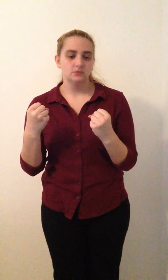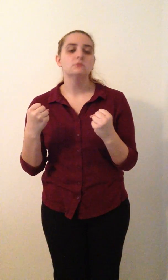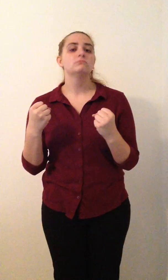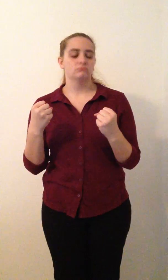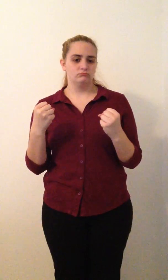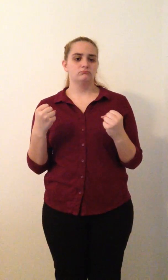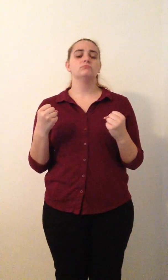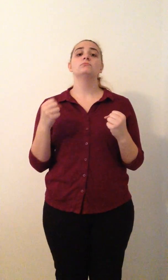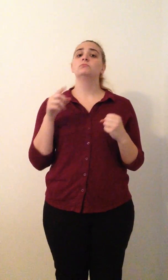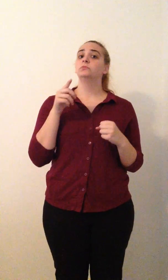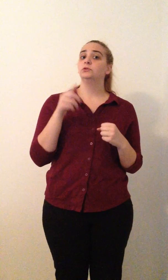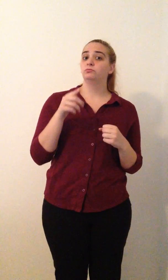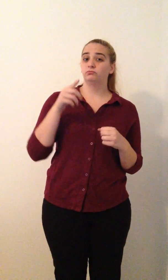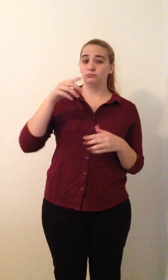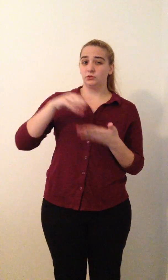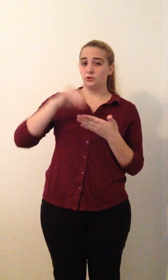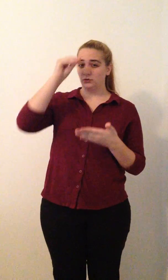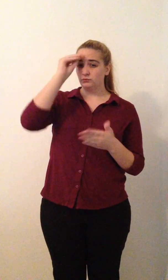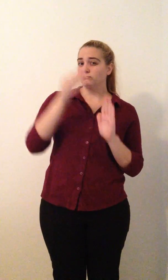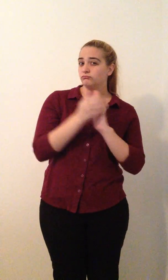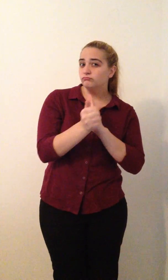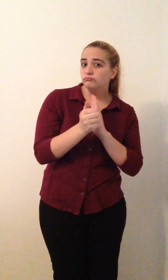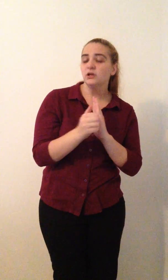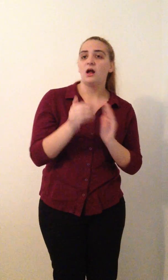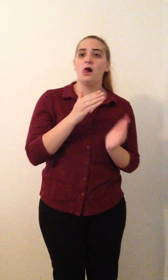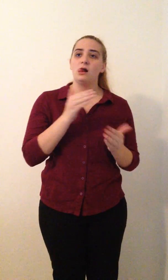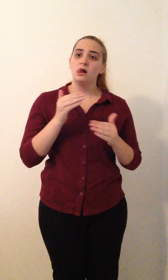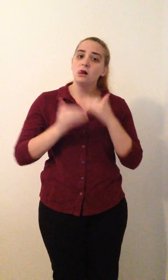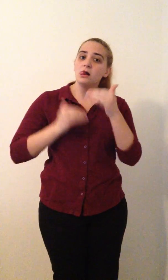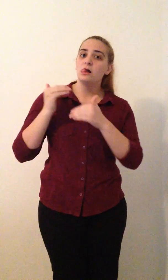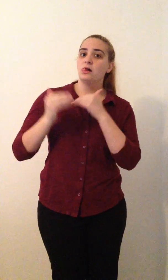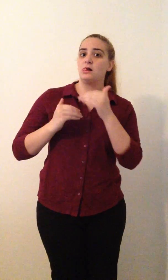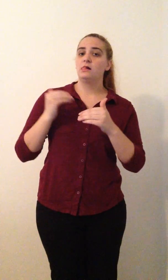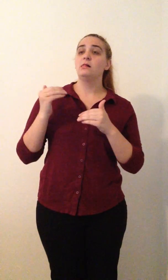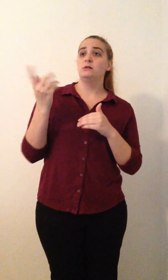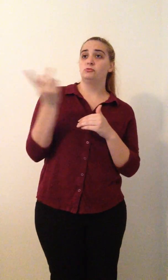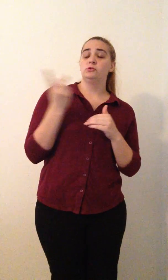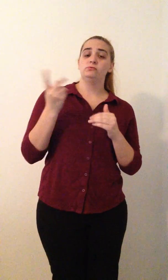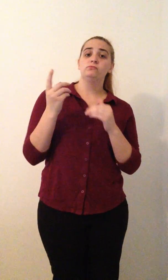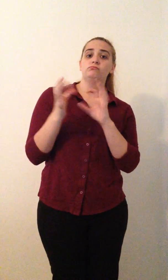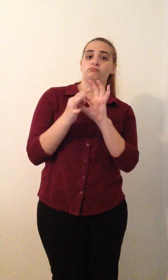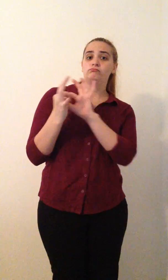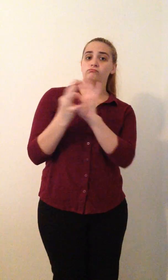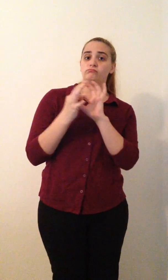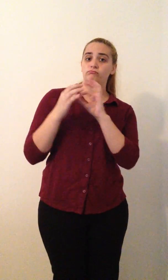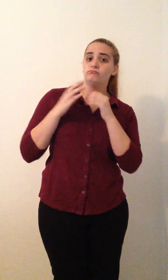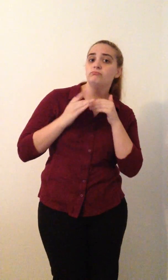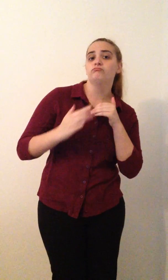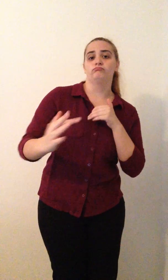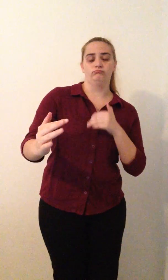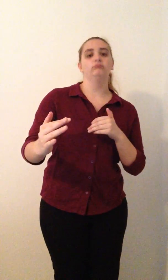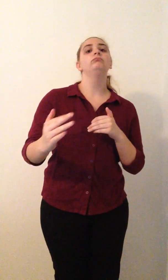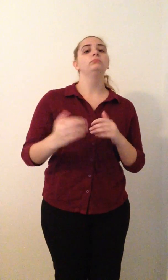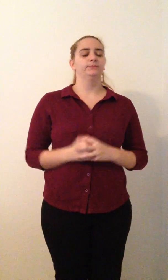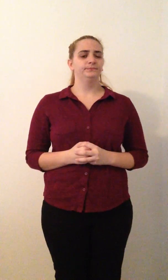it last. Okay, this video is going to be incredibly helpful for you to